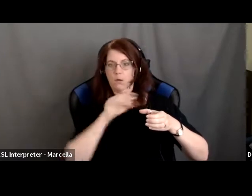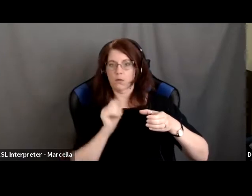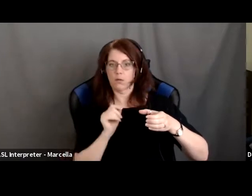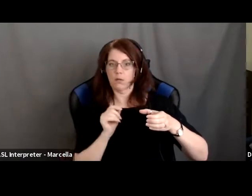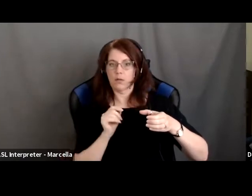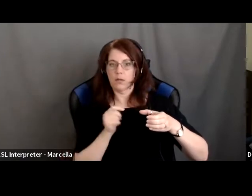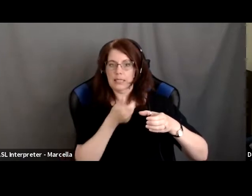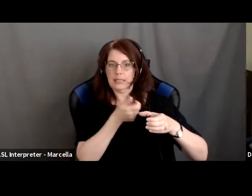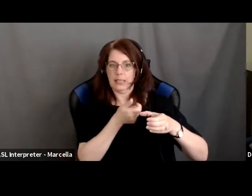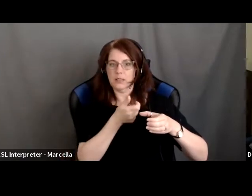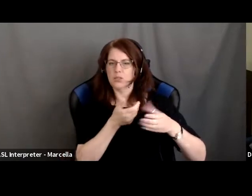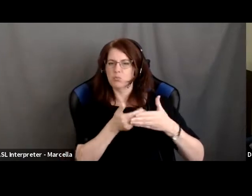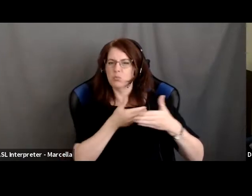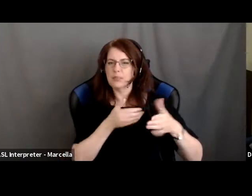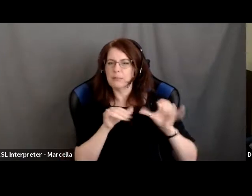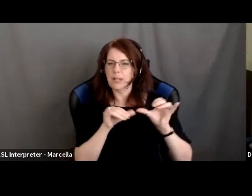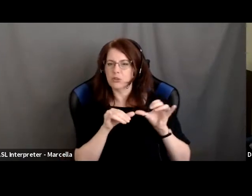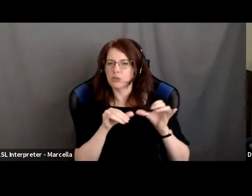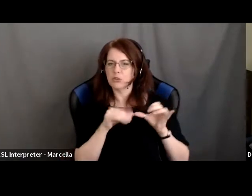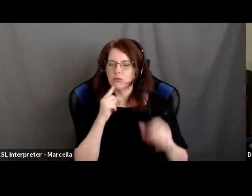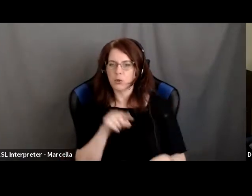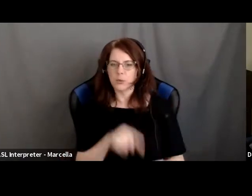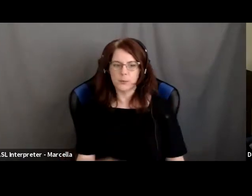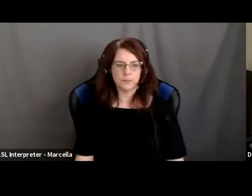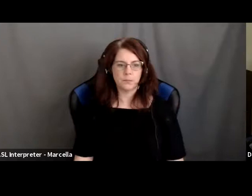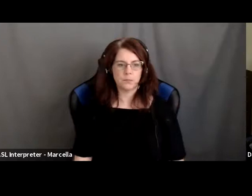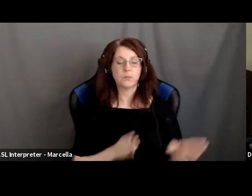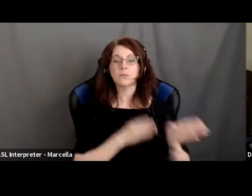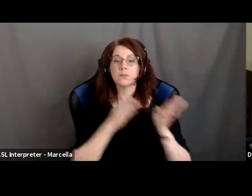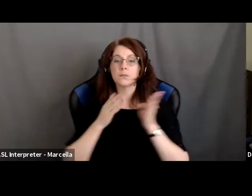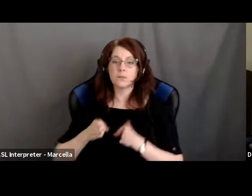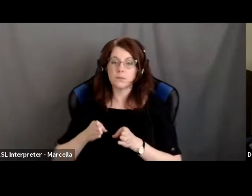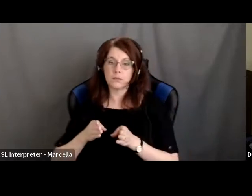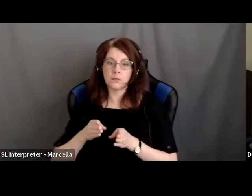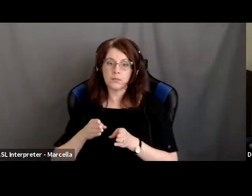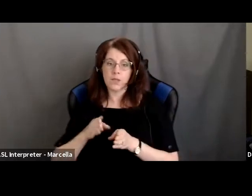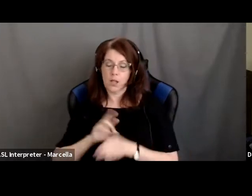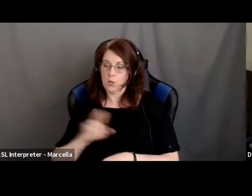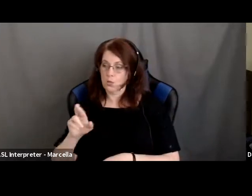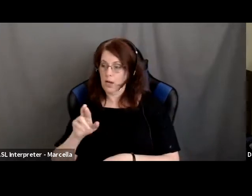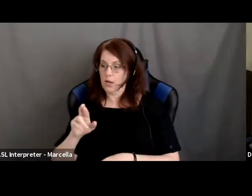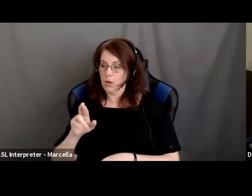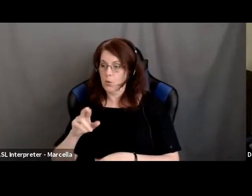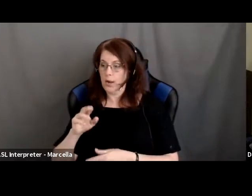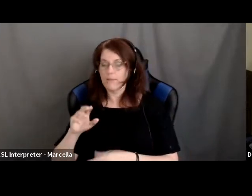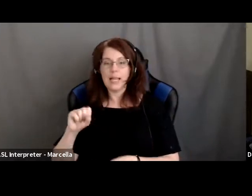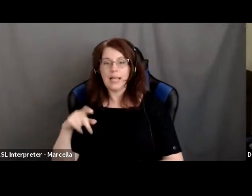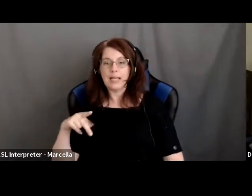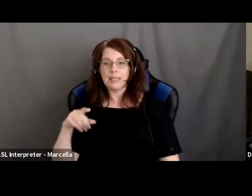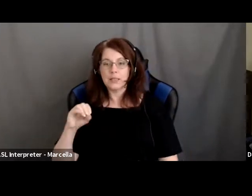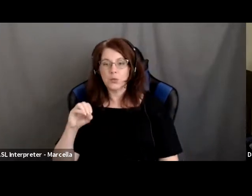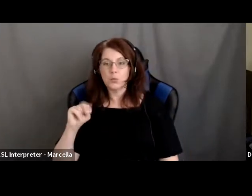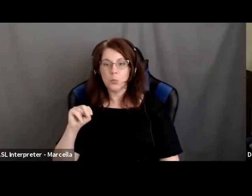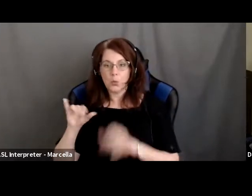it's kind of pre-measured. In a similar fashion, to the right of that, we have these adjustable